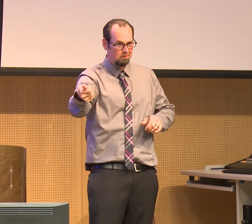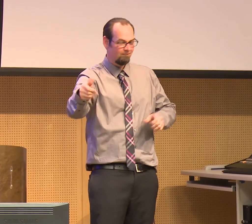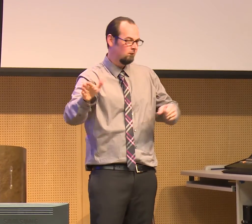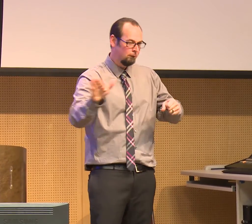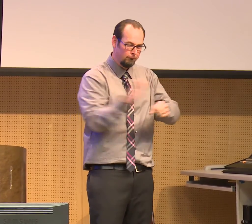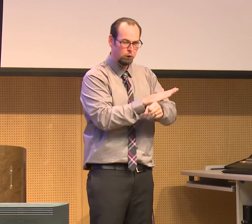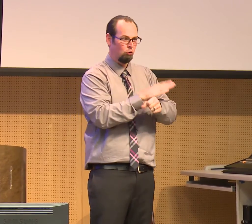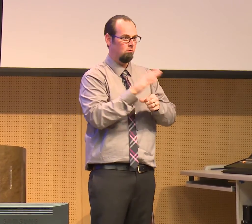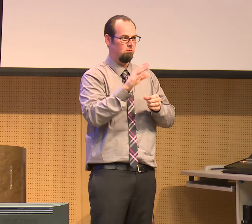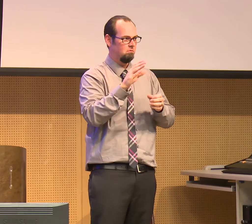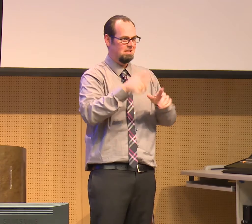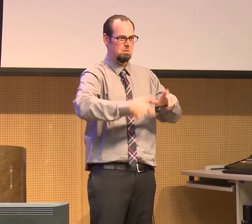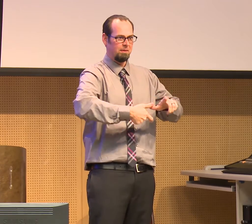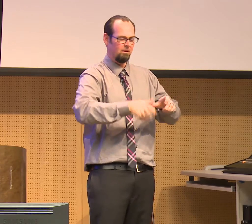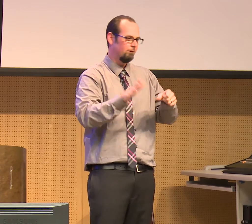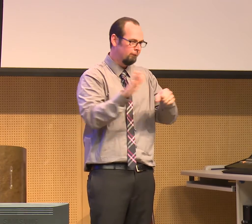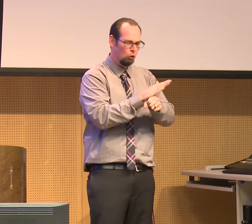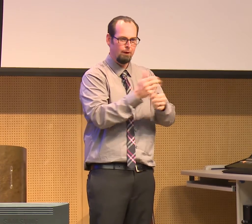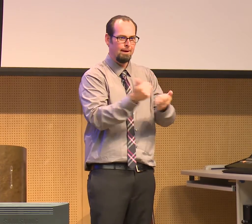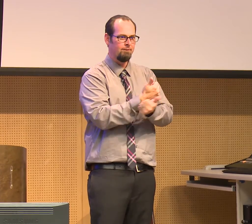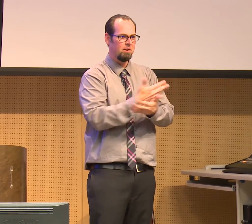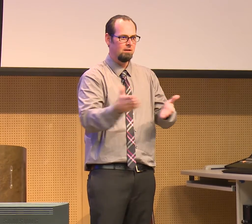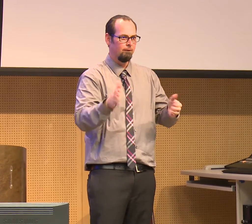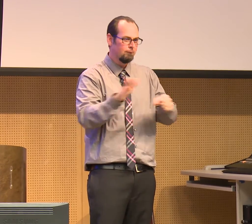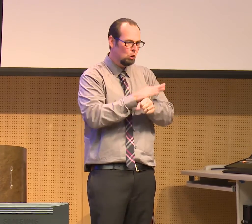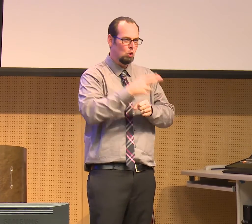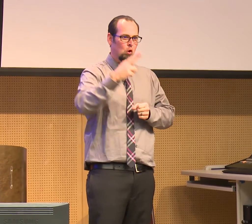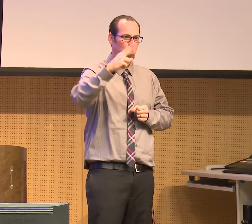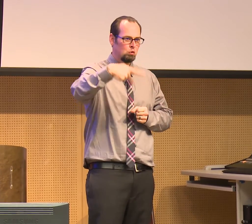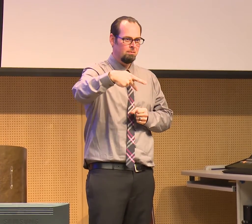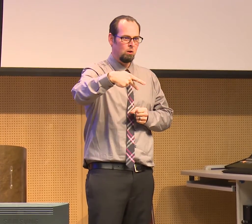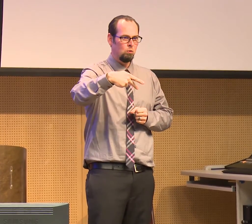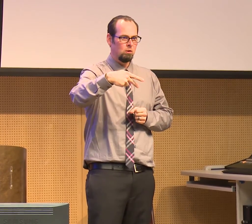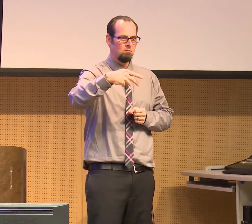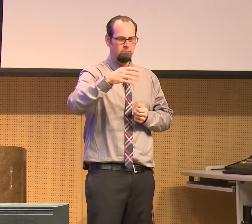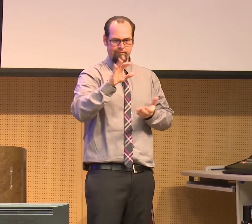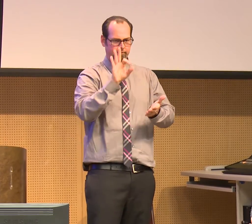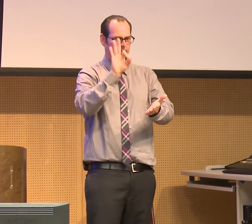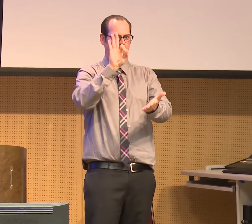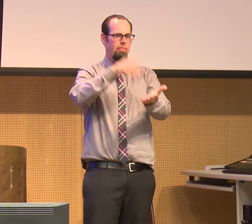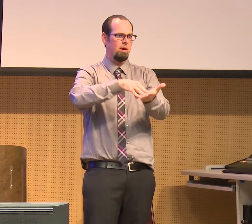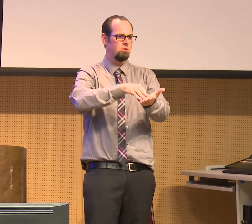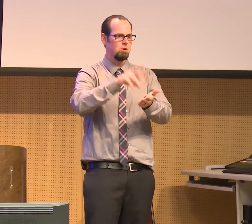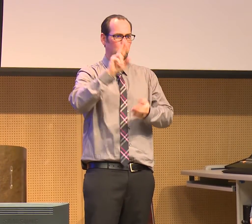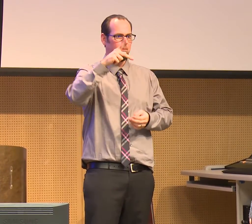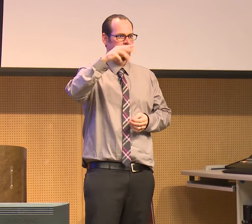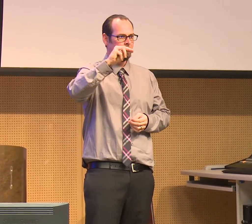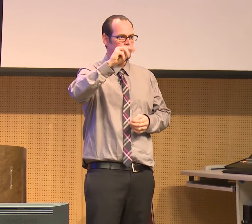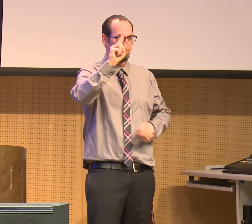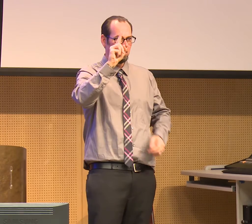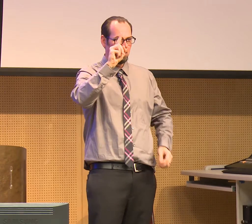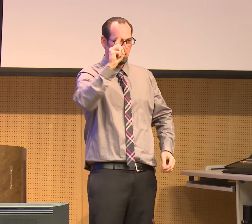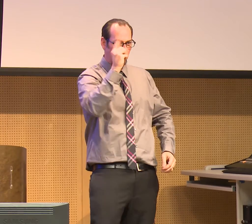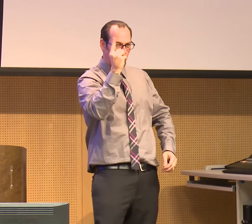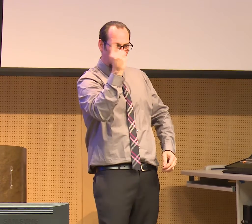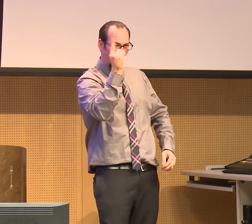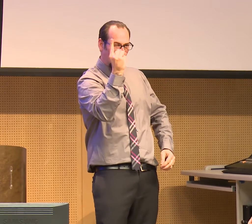run a machine at full bore, at full RPMs, say 1,000 RPMs, if you run it full